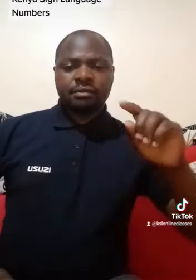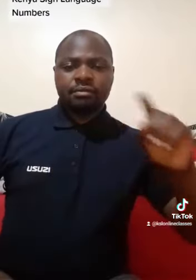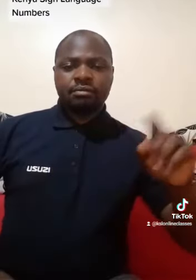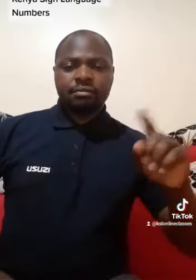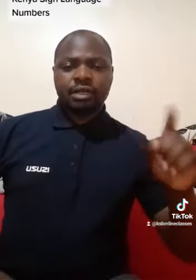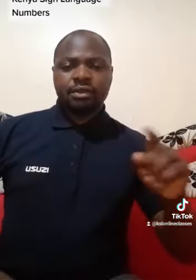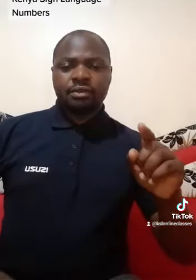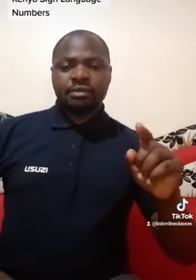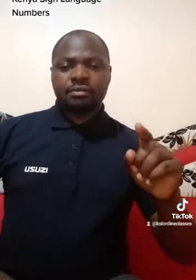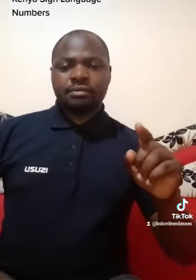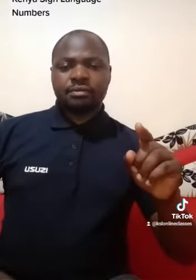10 million,